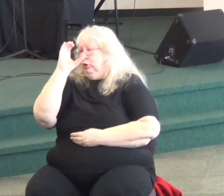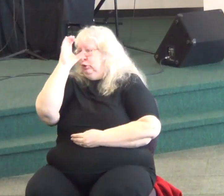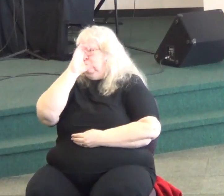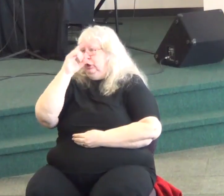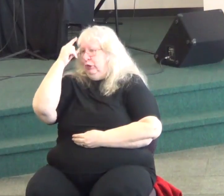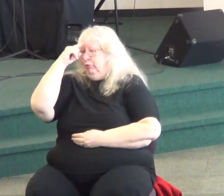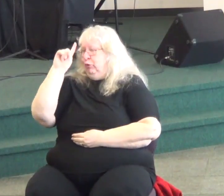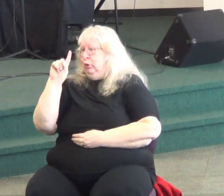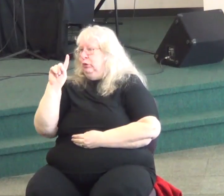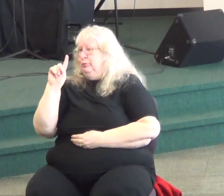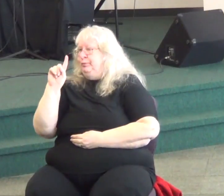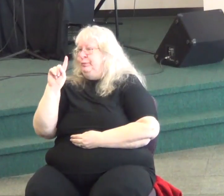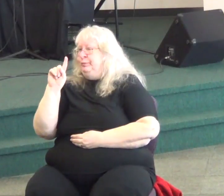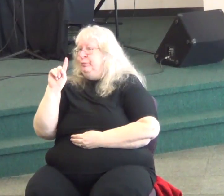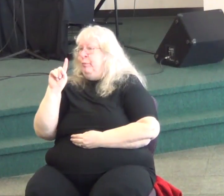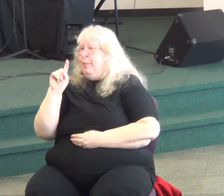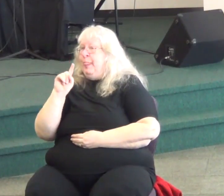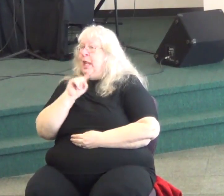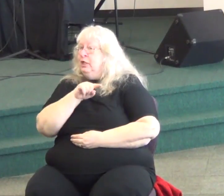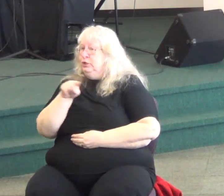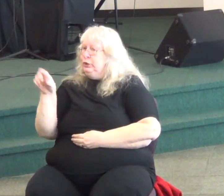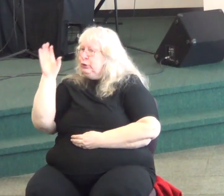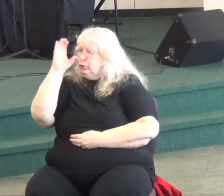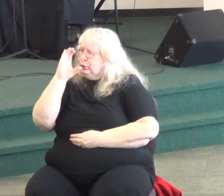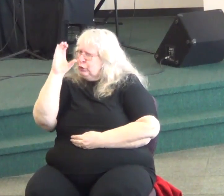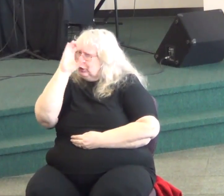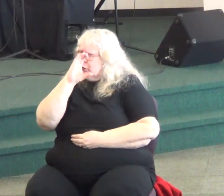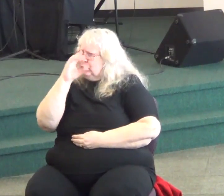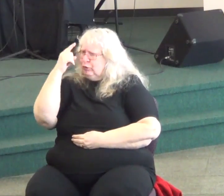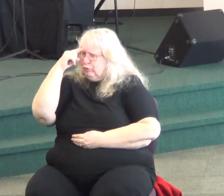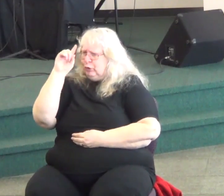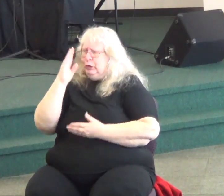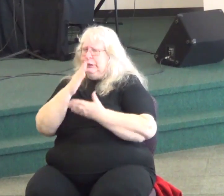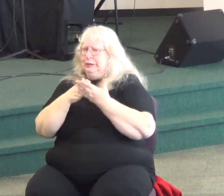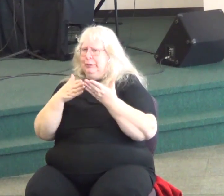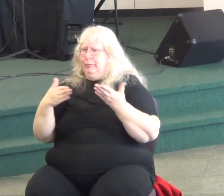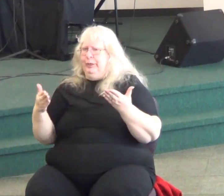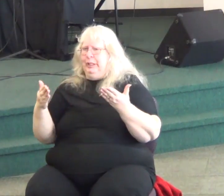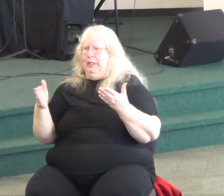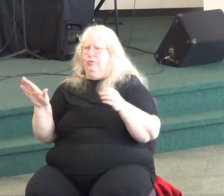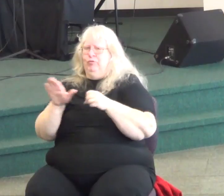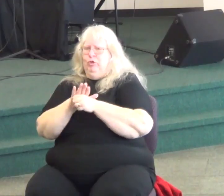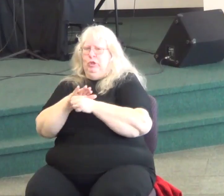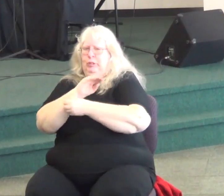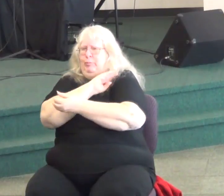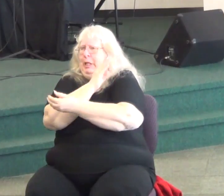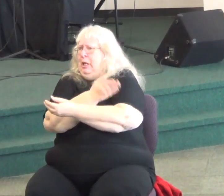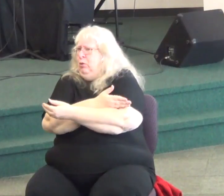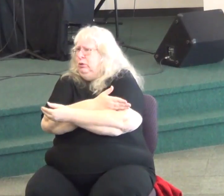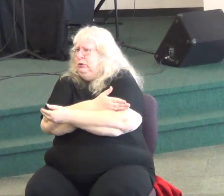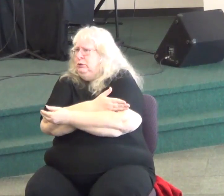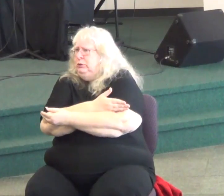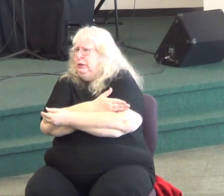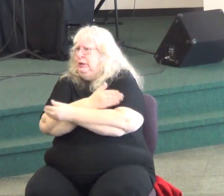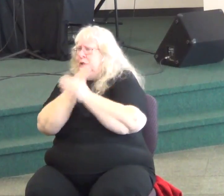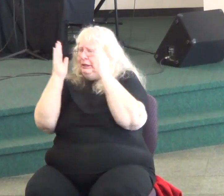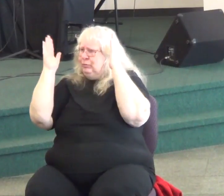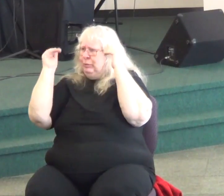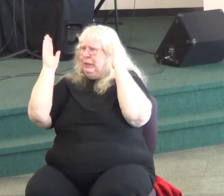How many of you all looked for something that you thought was powerful and you expected it so bad to find out that you